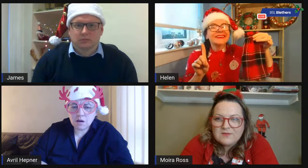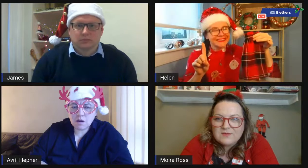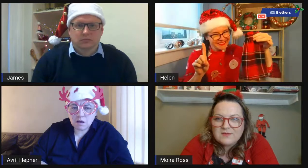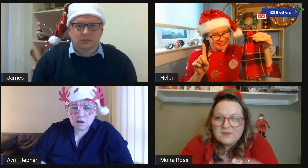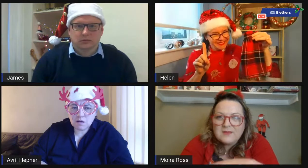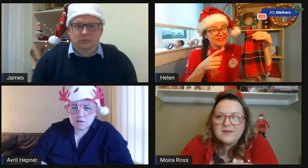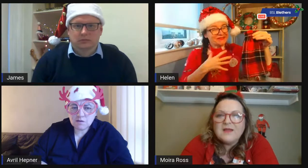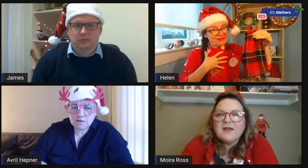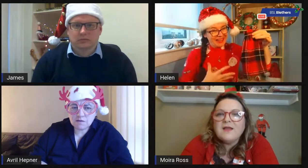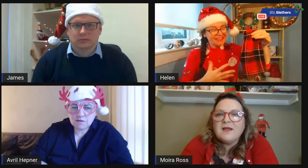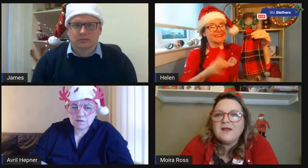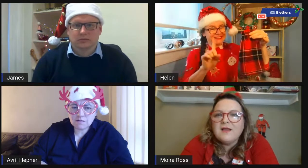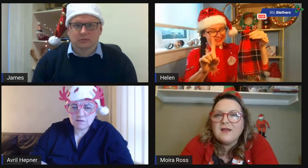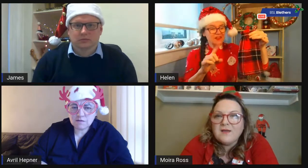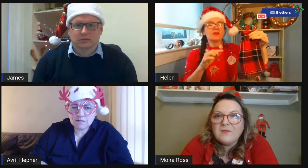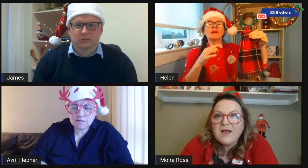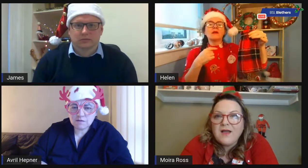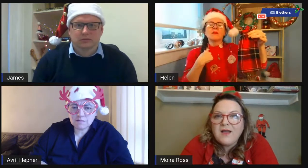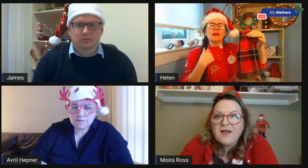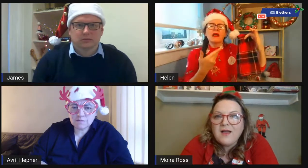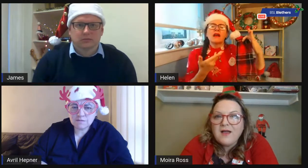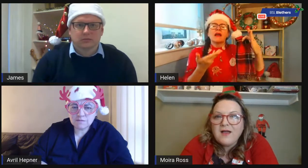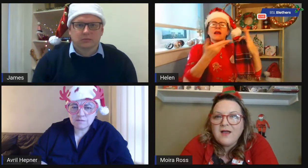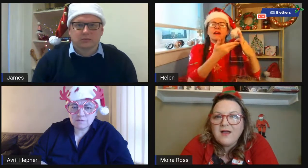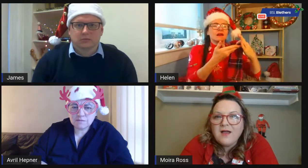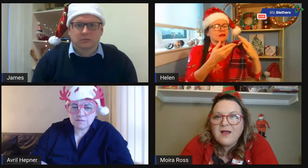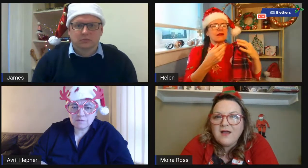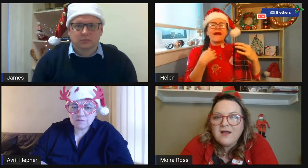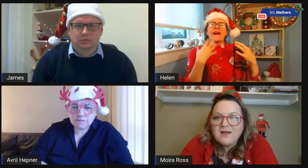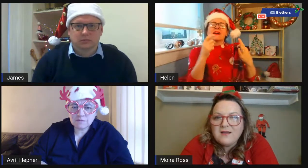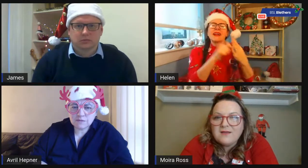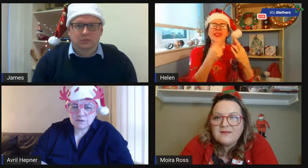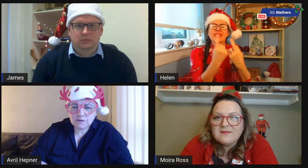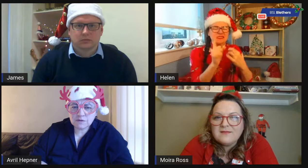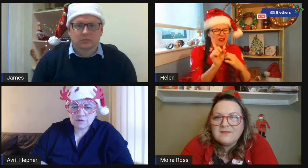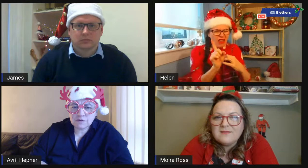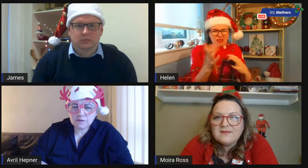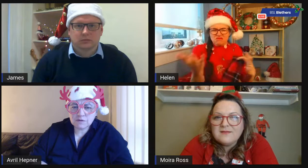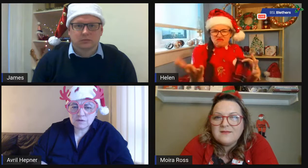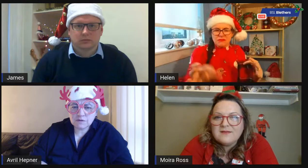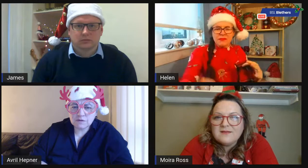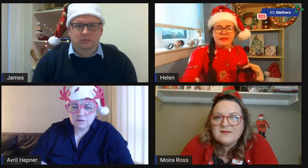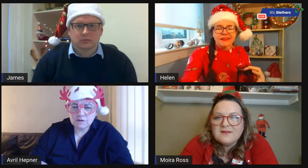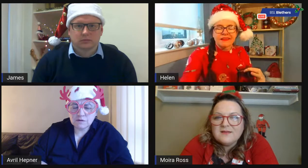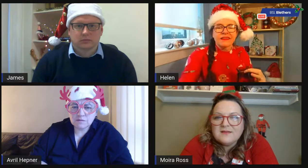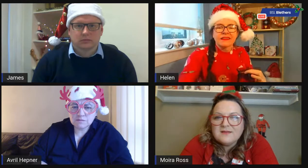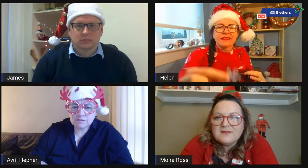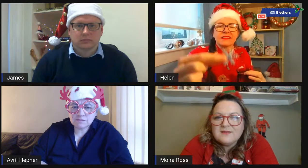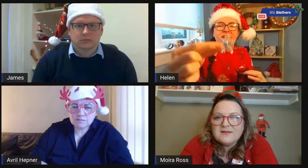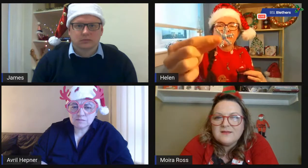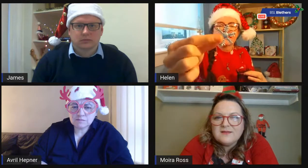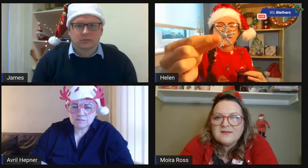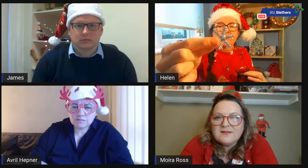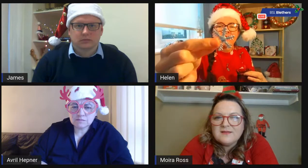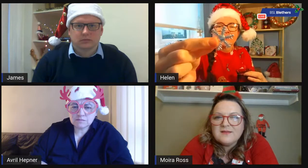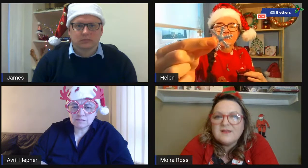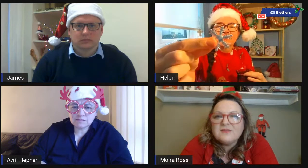both sides and so as it's neat and there's not frayed edges. But I wasn't satisfied with just that. I wanted to add